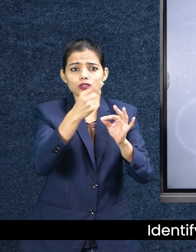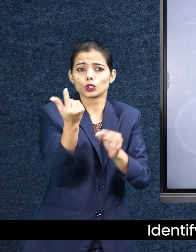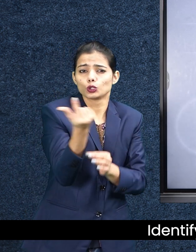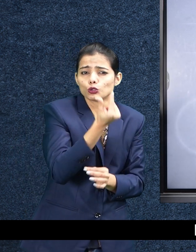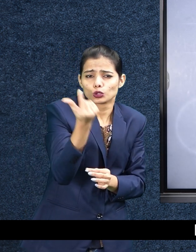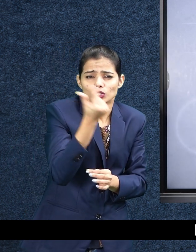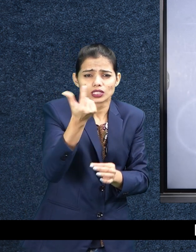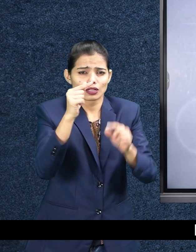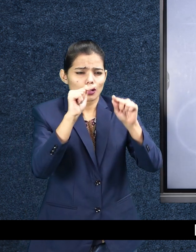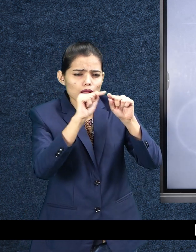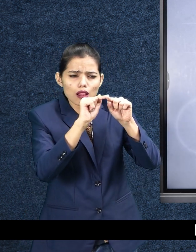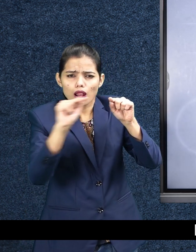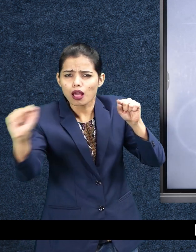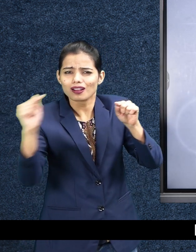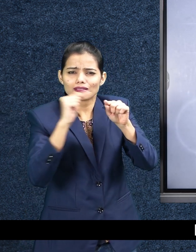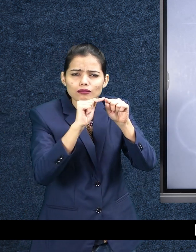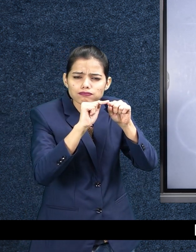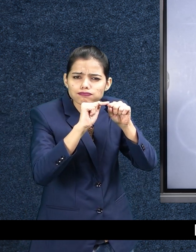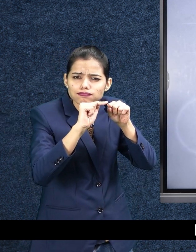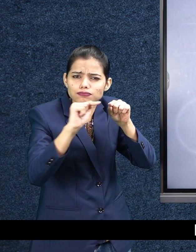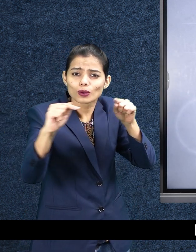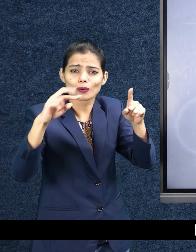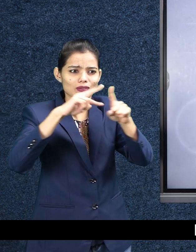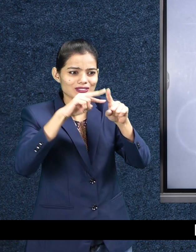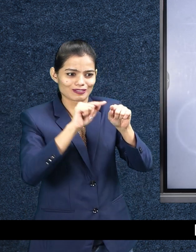application in line segments and triangles.